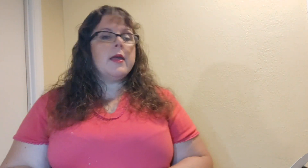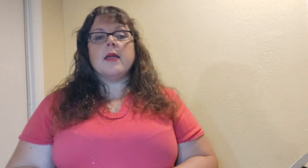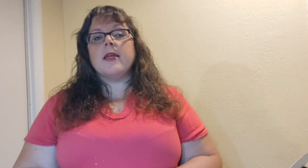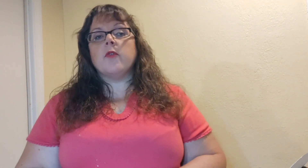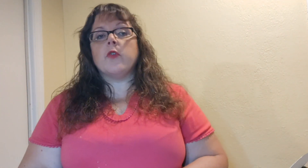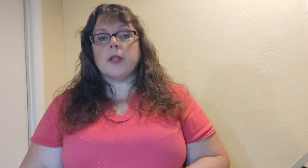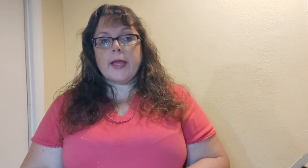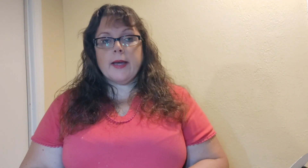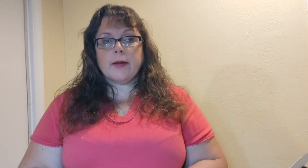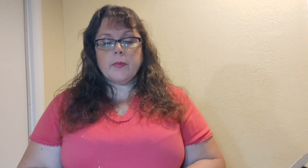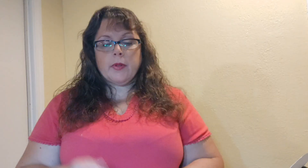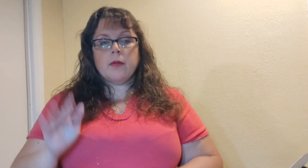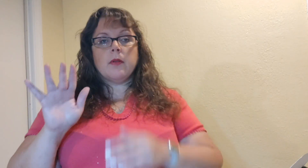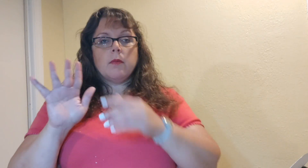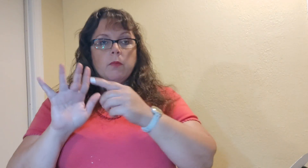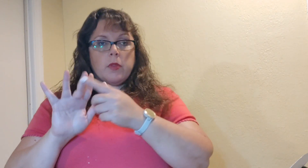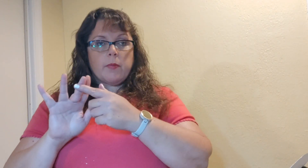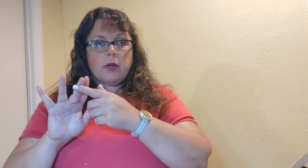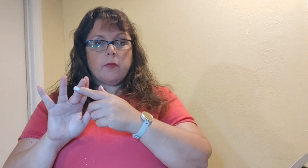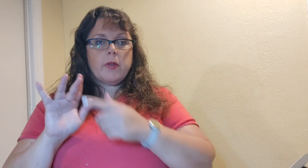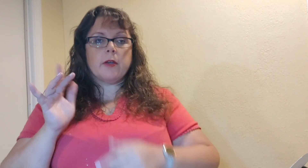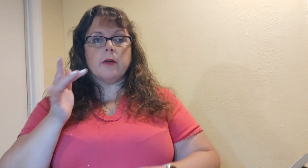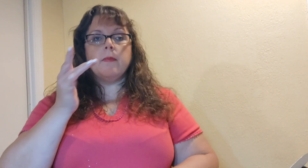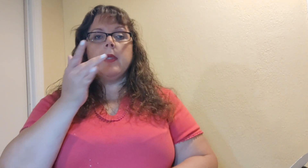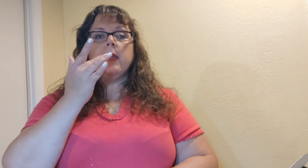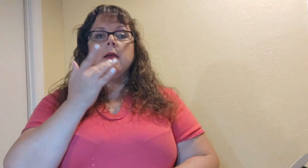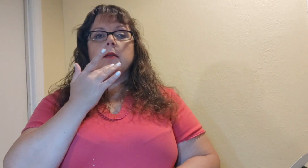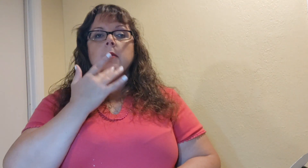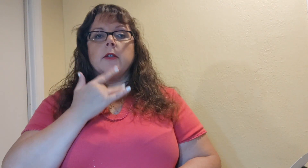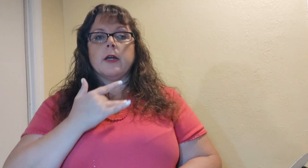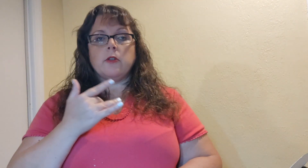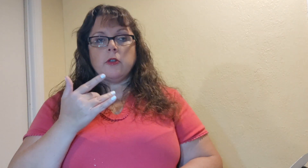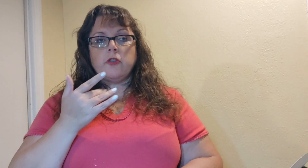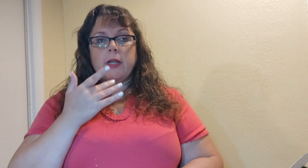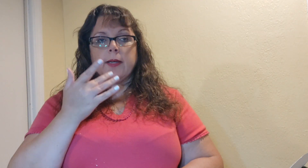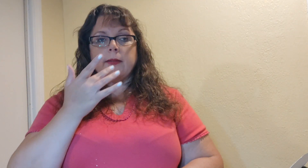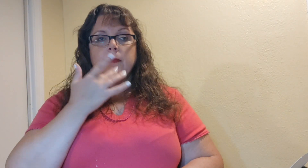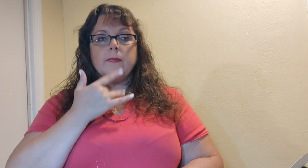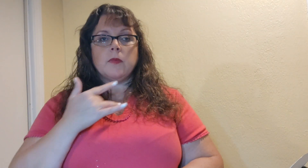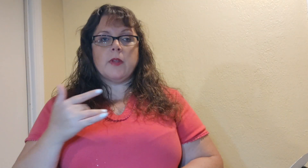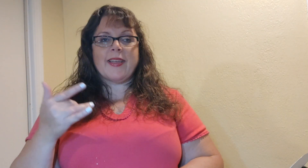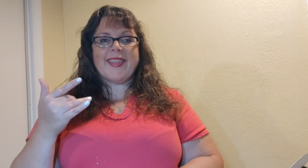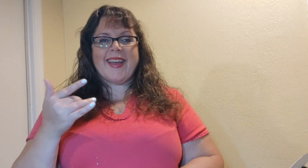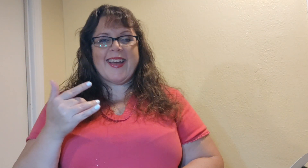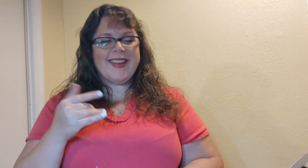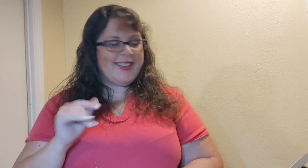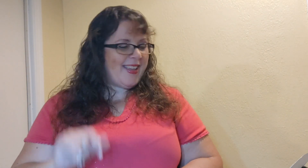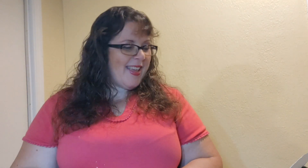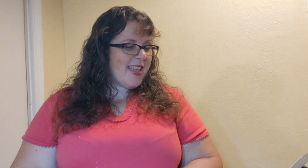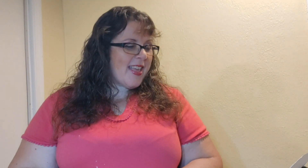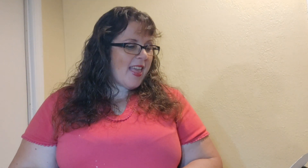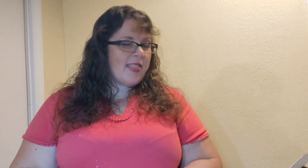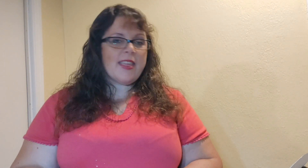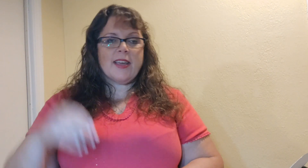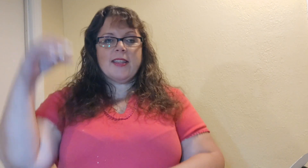And then for lamp, with your middle finger, you touch your chin, like that, and